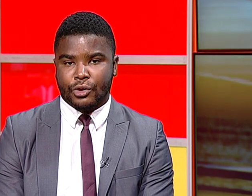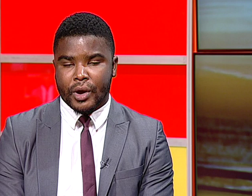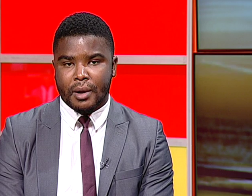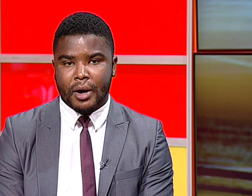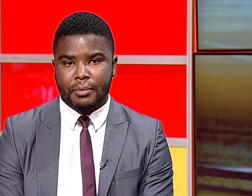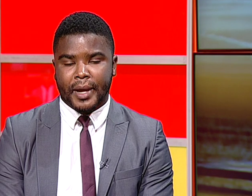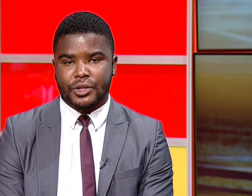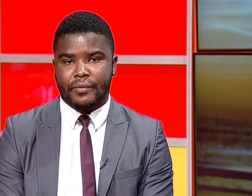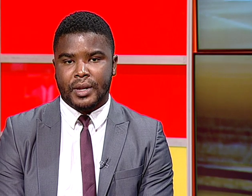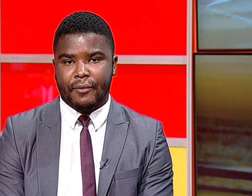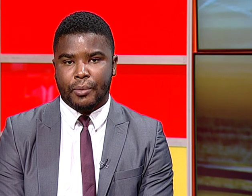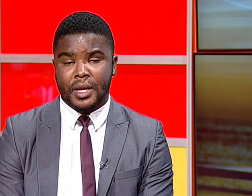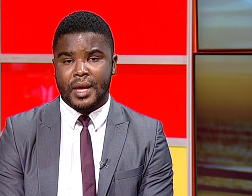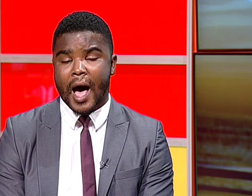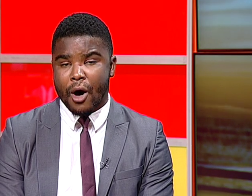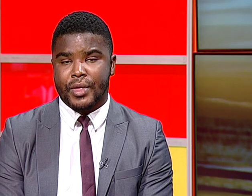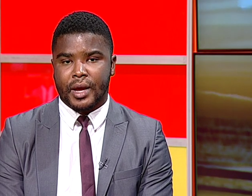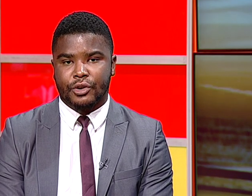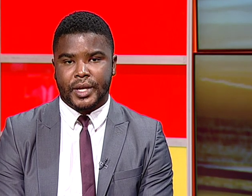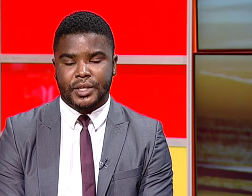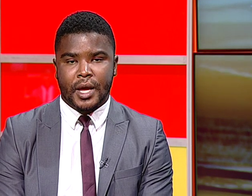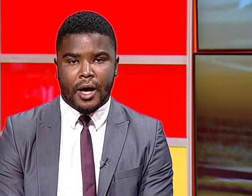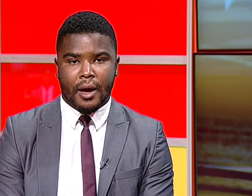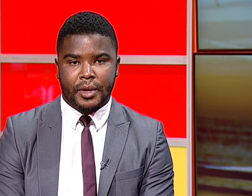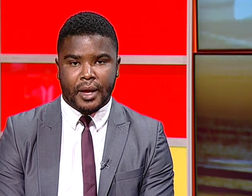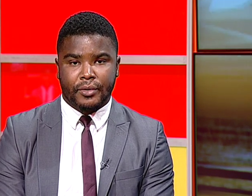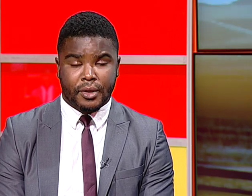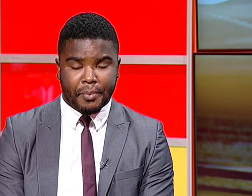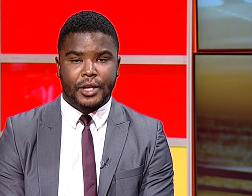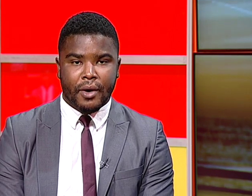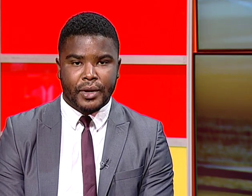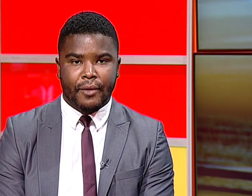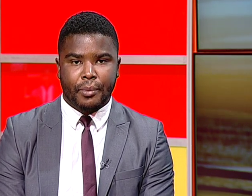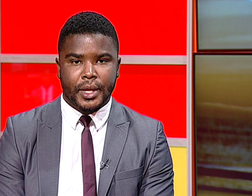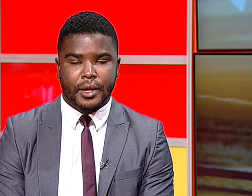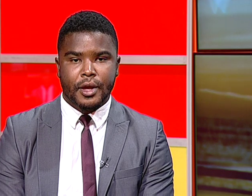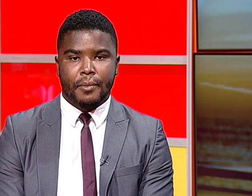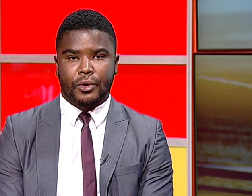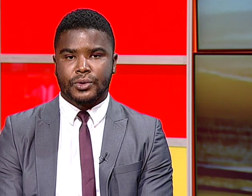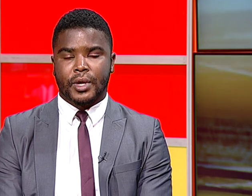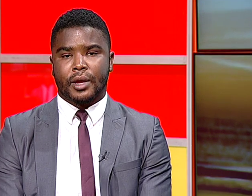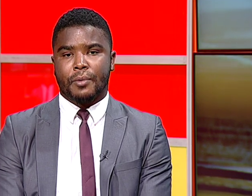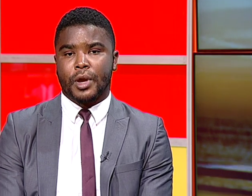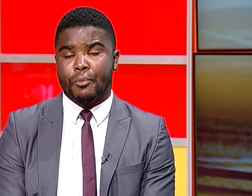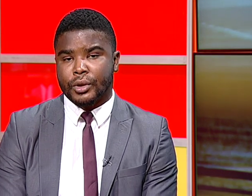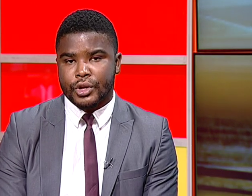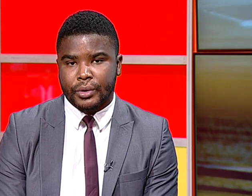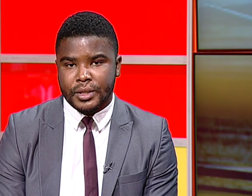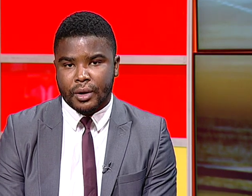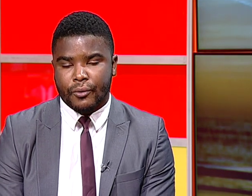talking about the plights of the deaf community, how they can address the plights of the deaf community. But also important to note is that, of course,